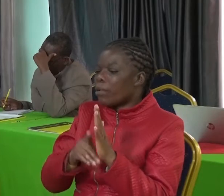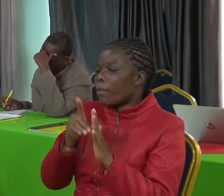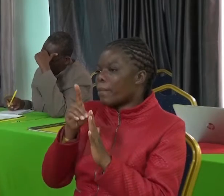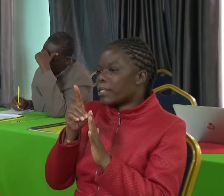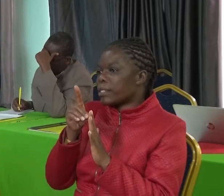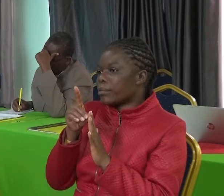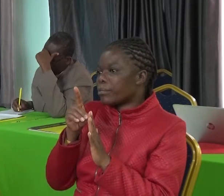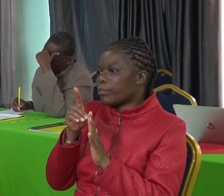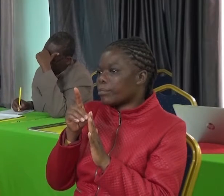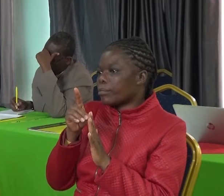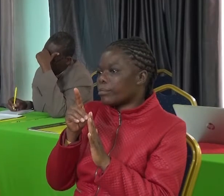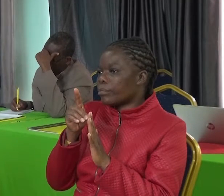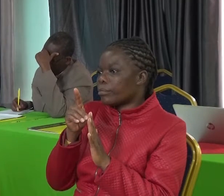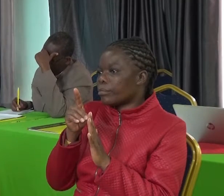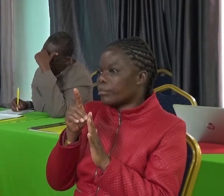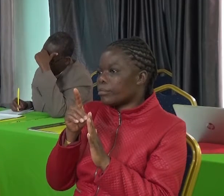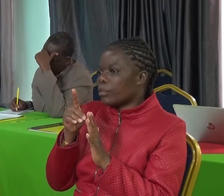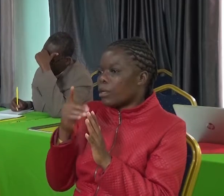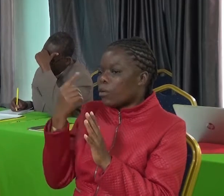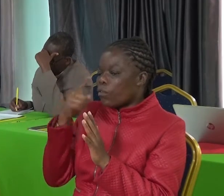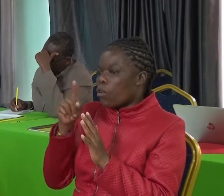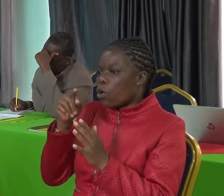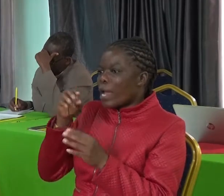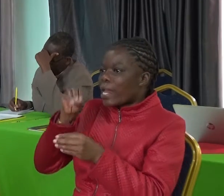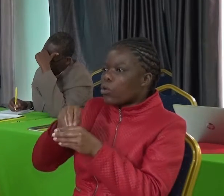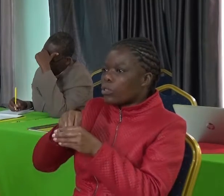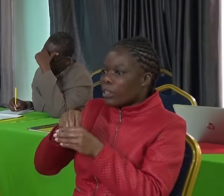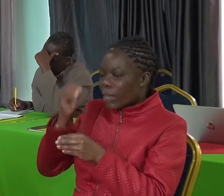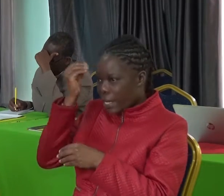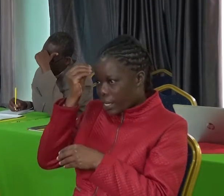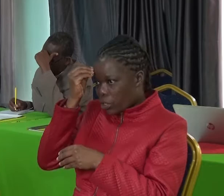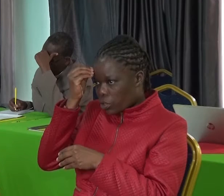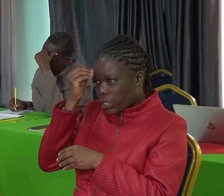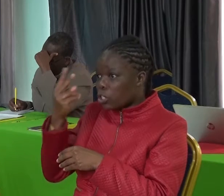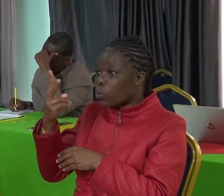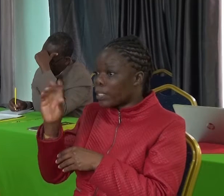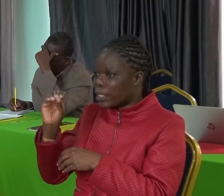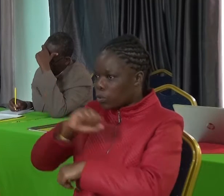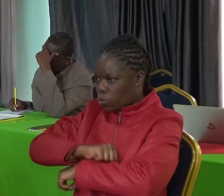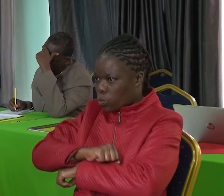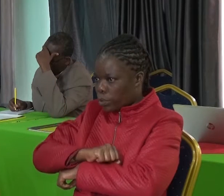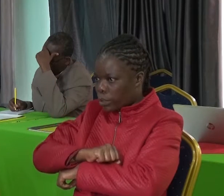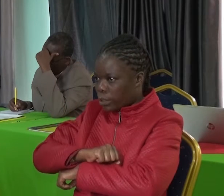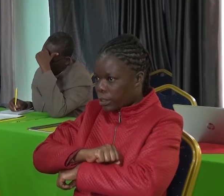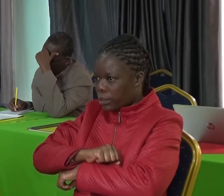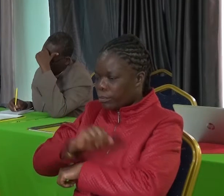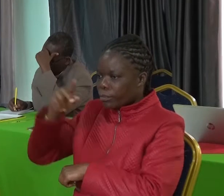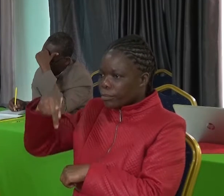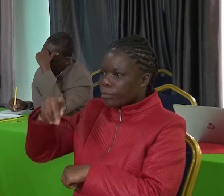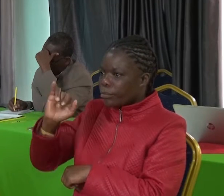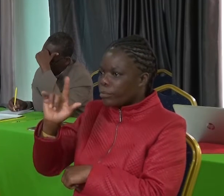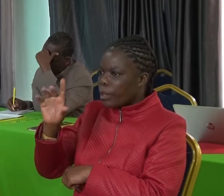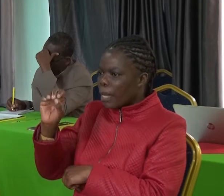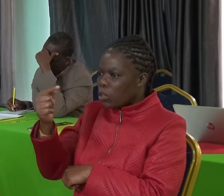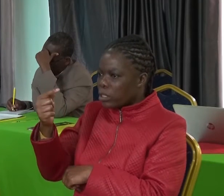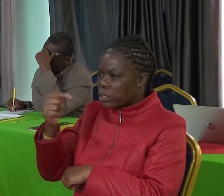development for inclusive education in the 20 schools in Kenya.